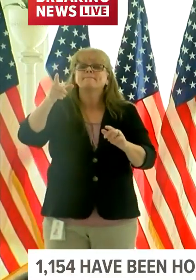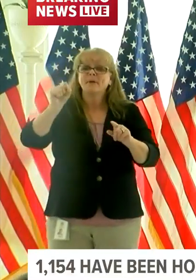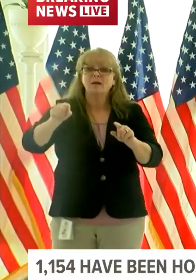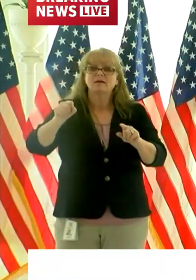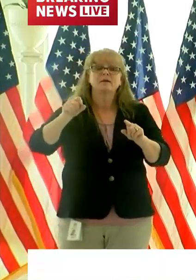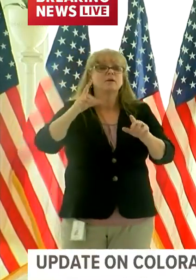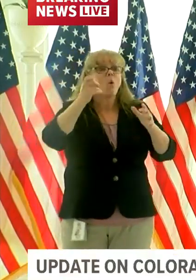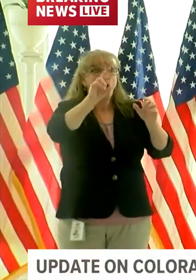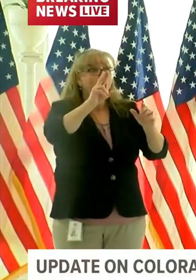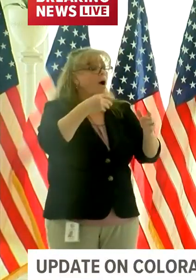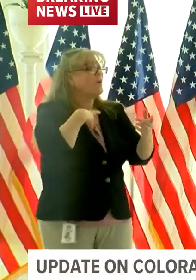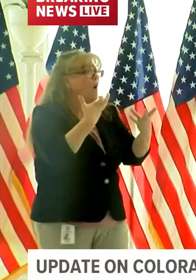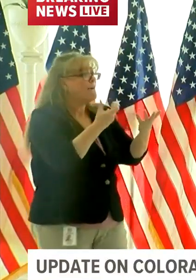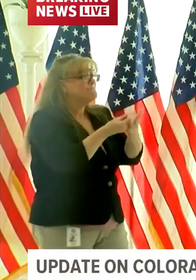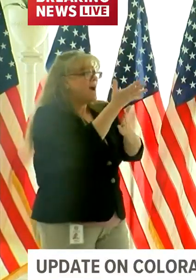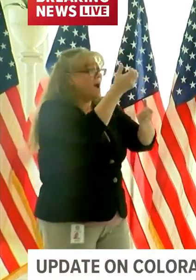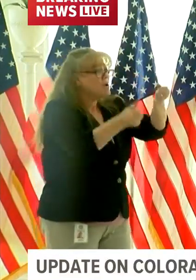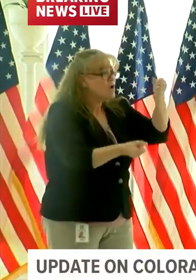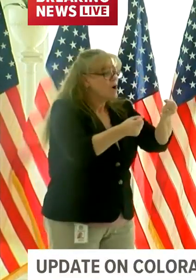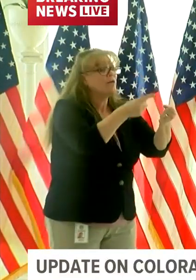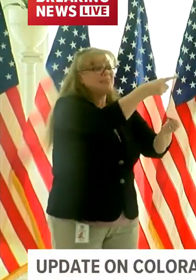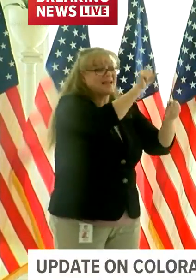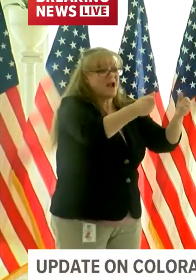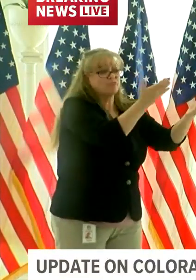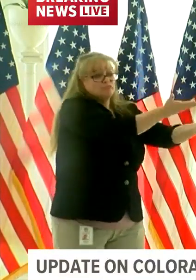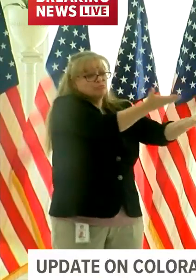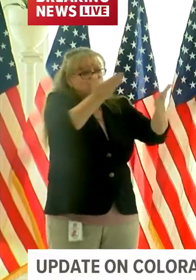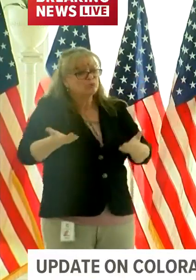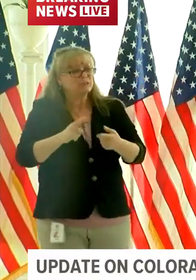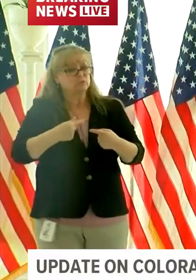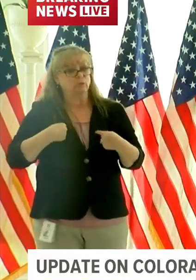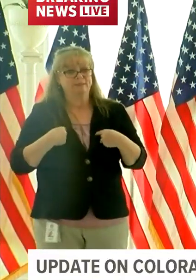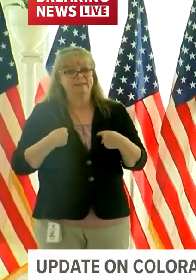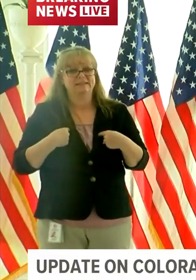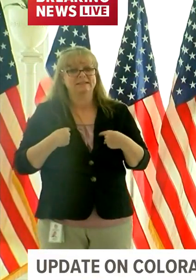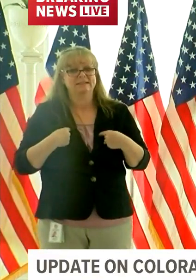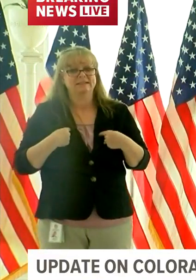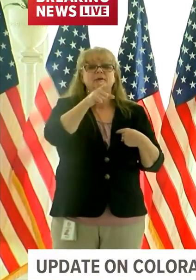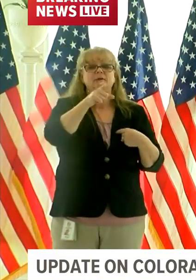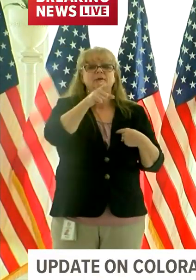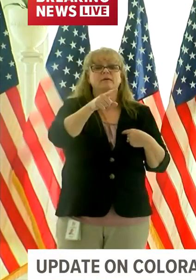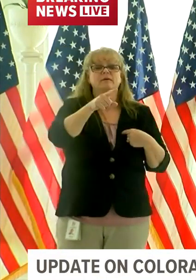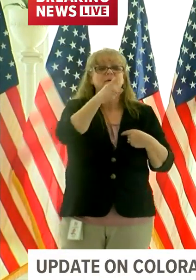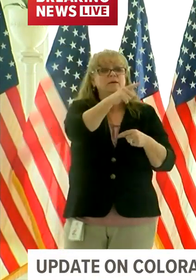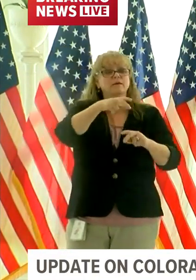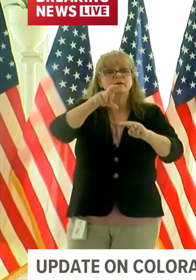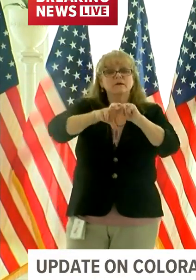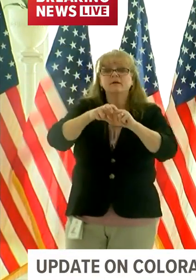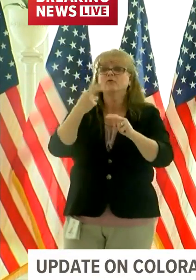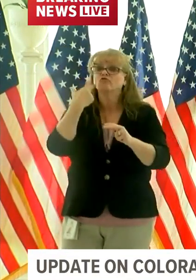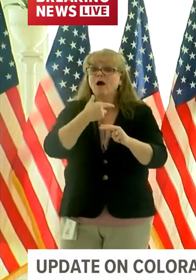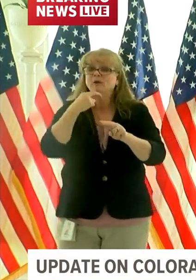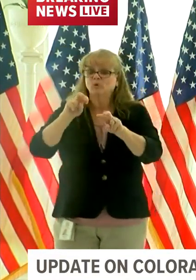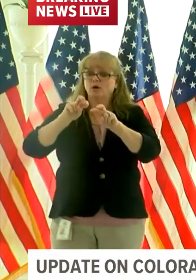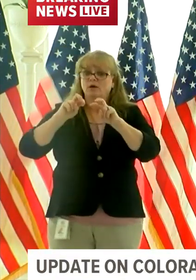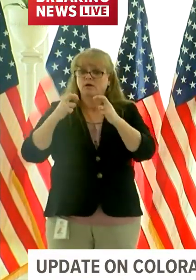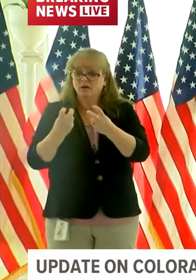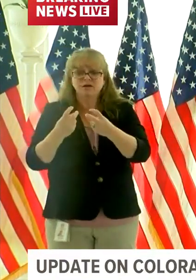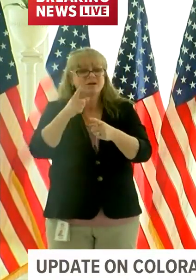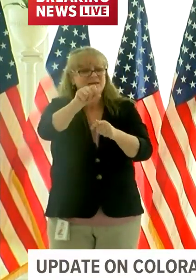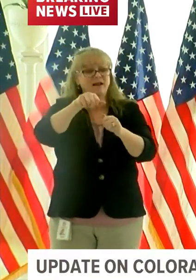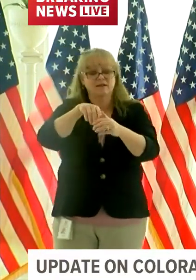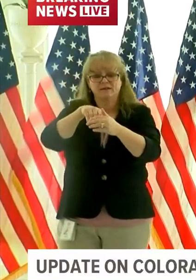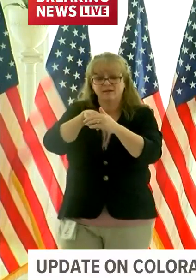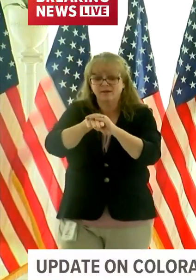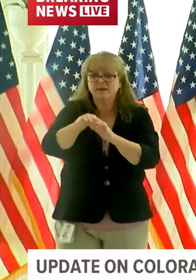notaries. It's anything that we can do that facilitates commerce and trade that does not bring people